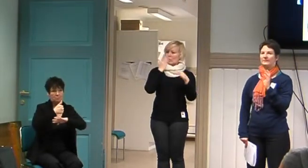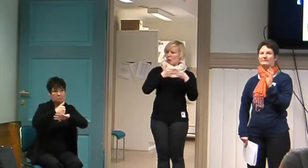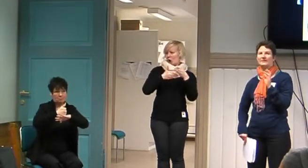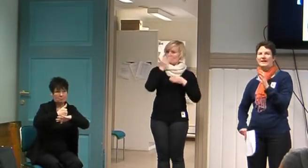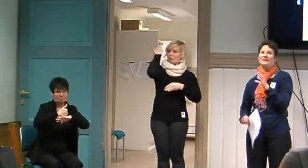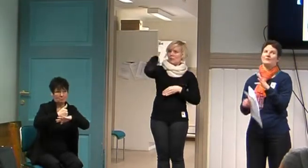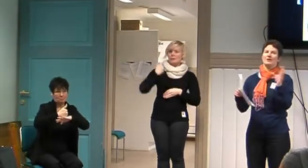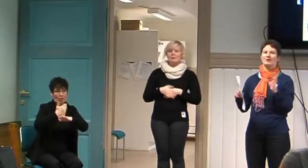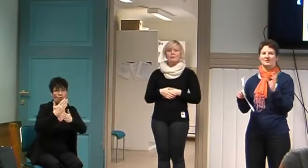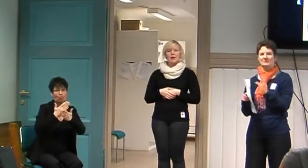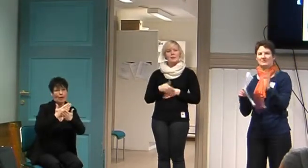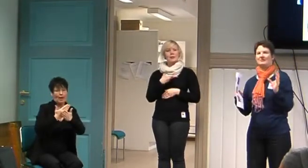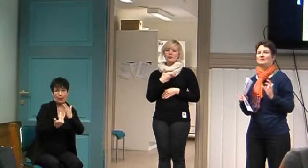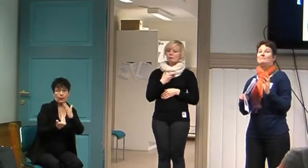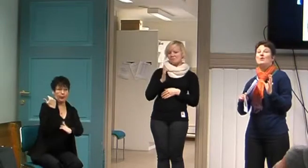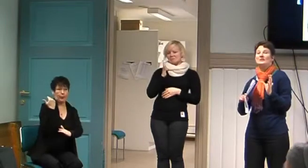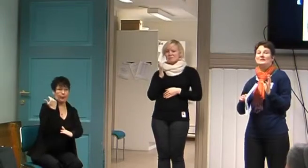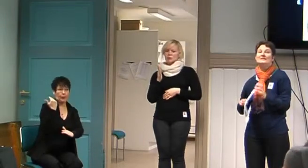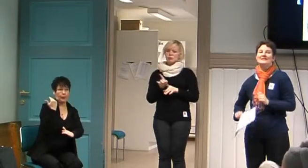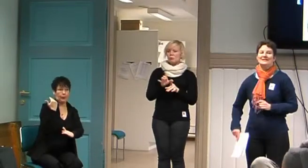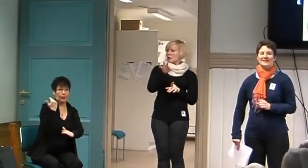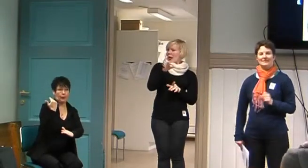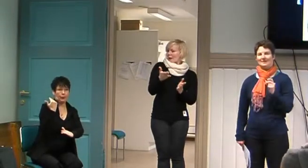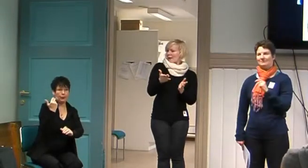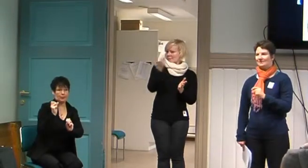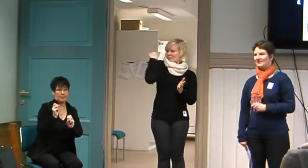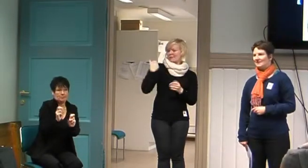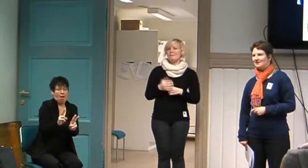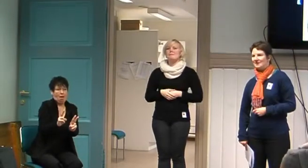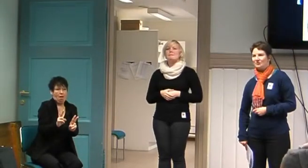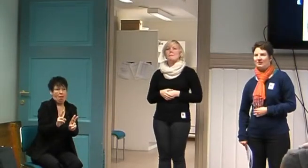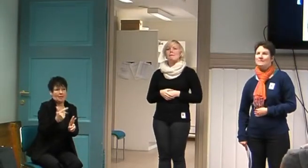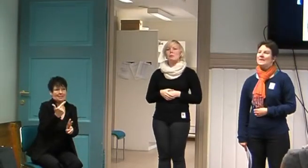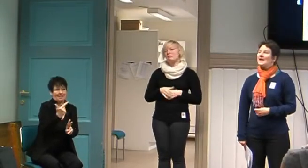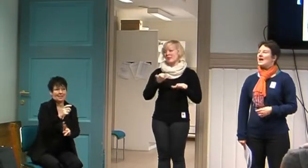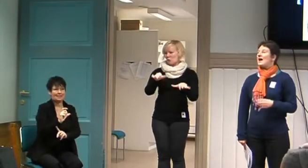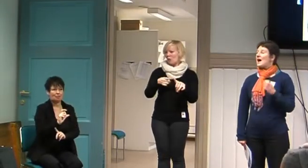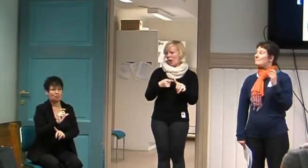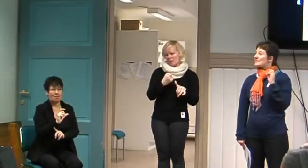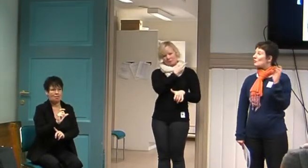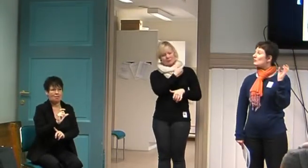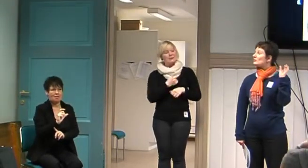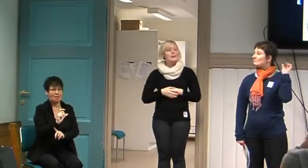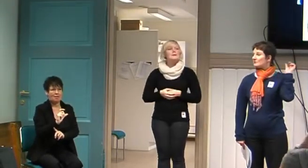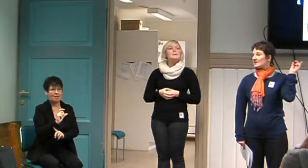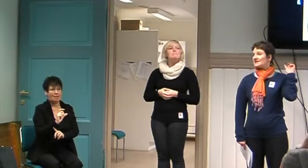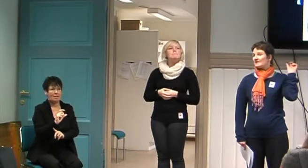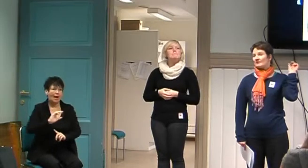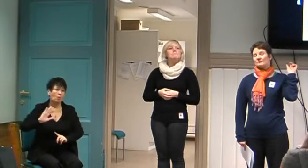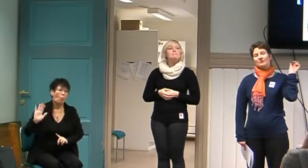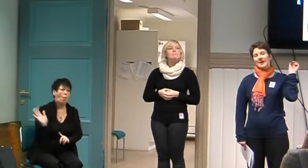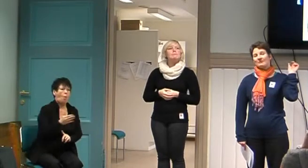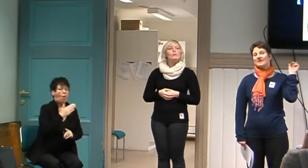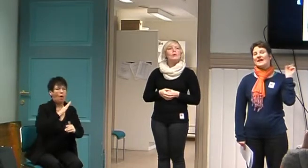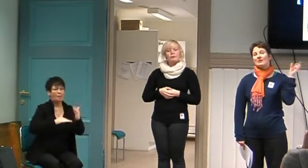of avant-garde, it was very sort of modern in the 17th century. But all buildings in